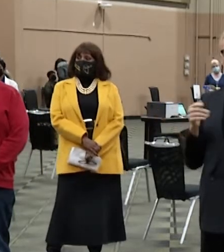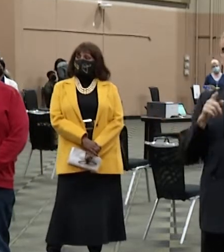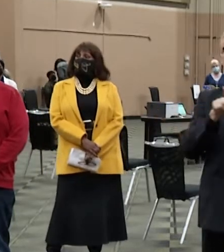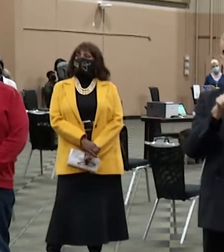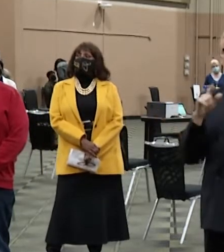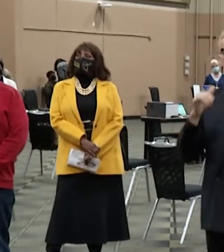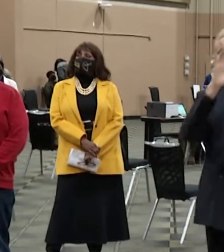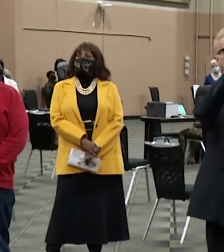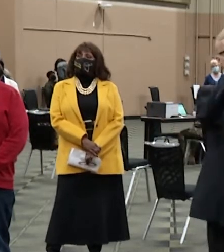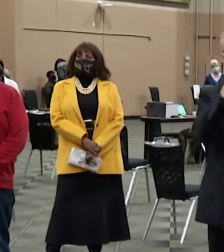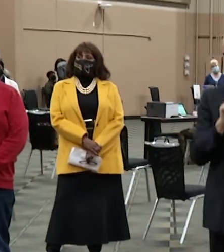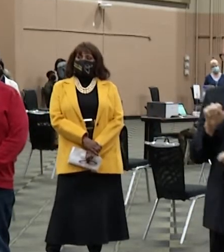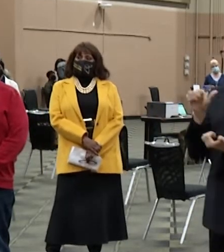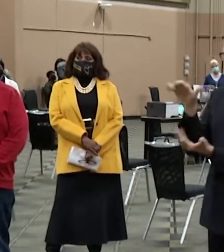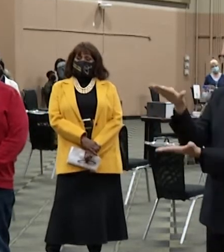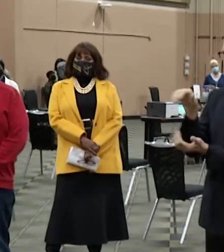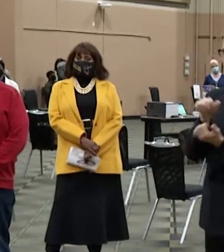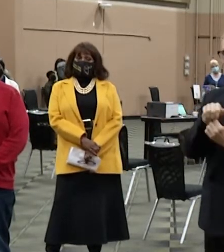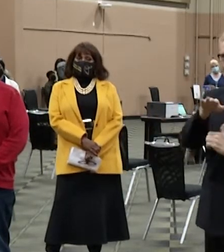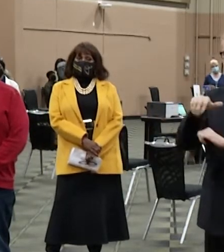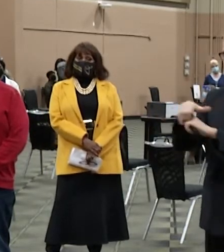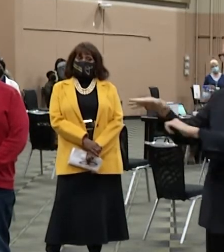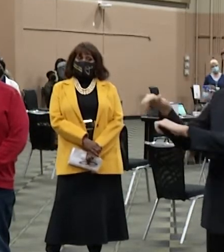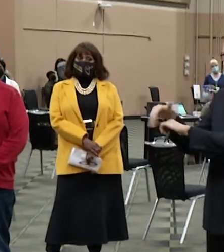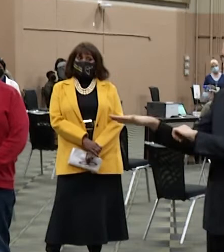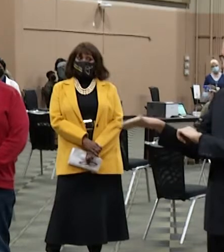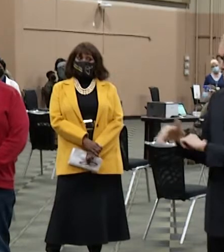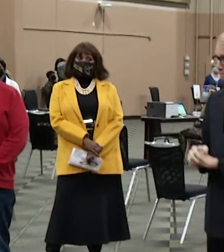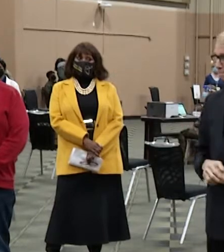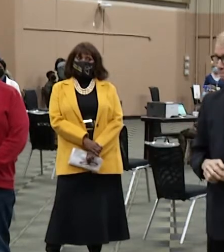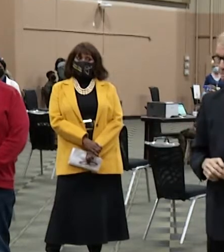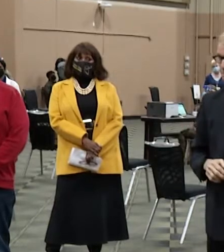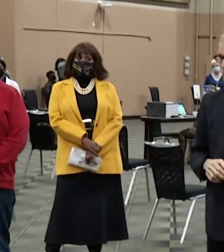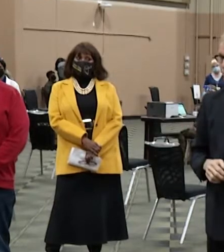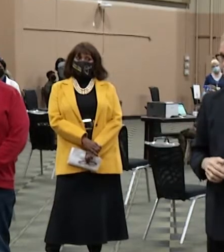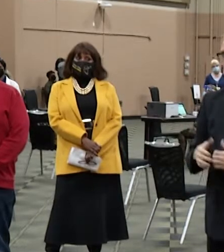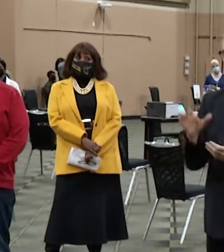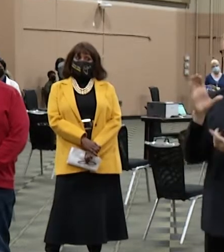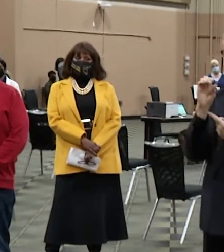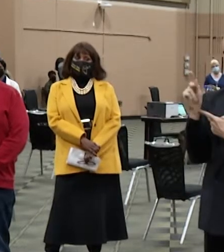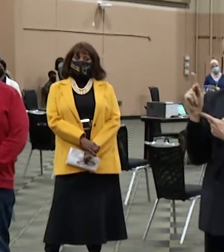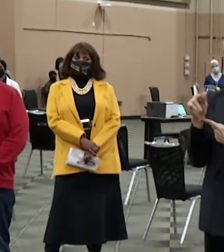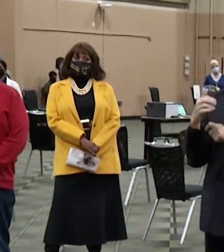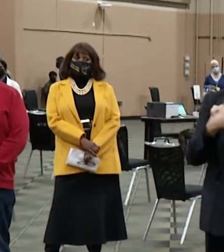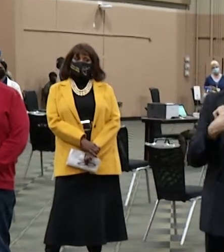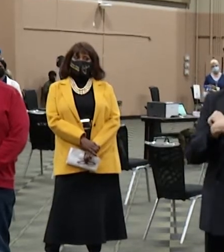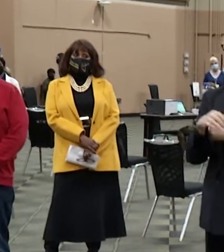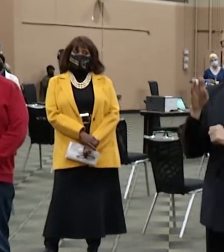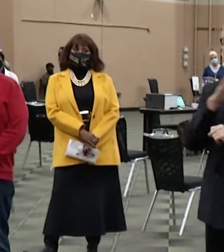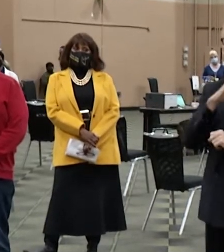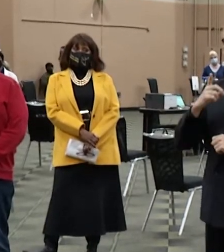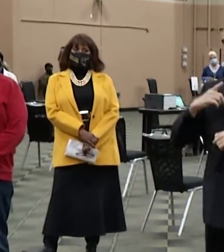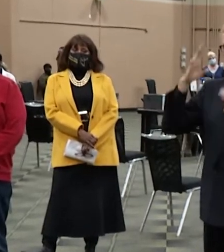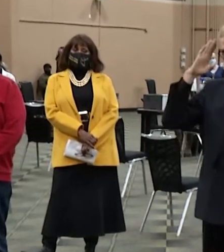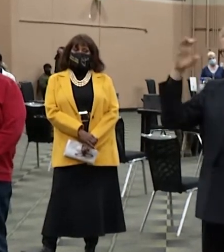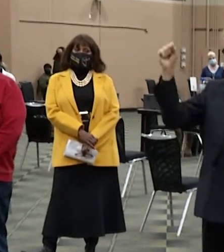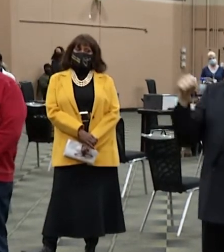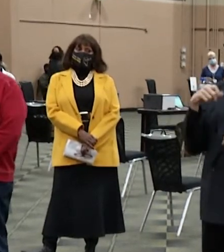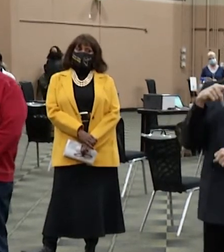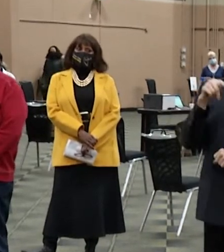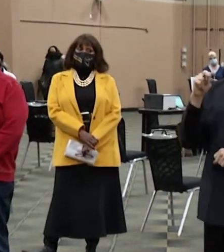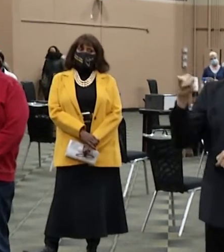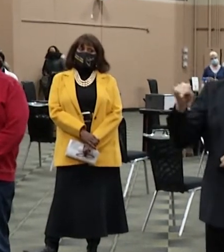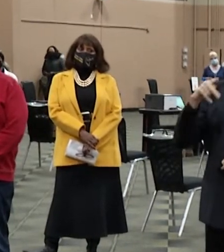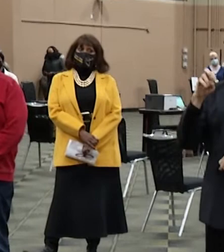of vaccine come online. I want to recognize Cook County Board President Toni Preckwinkle, Cook County